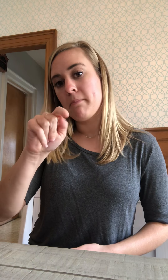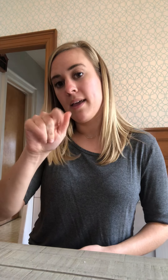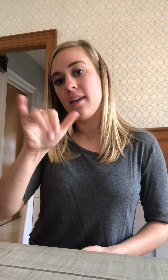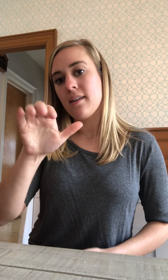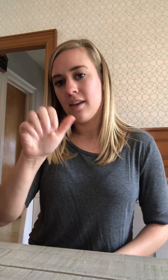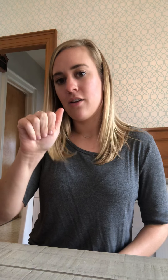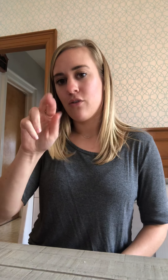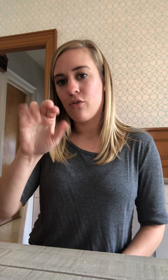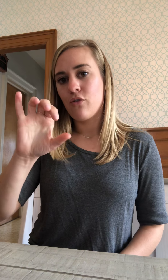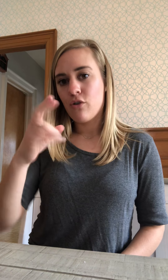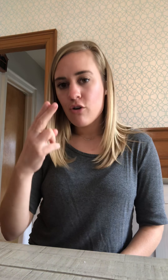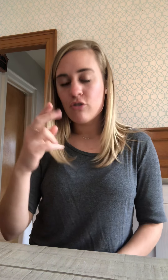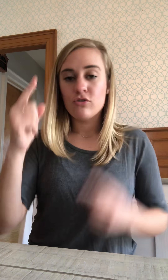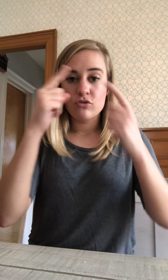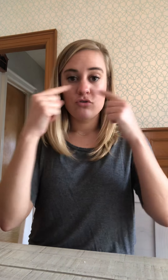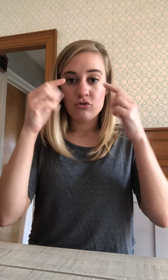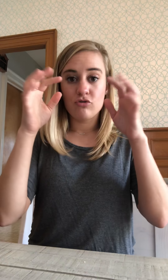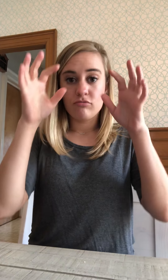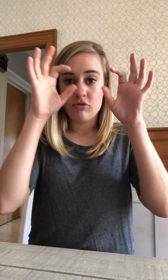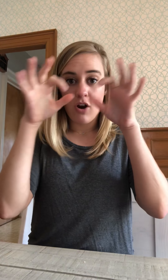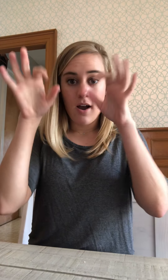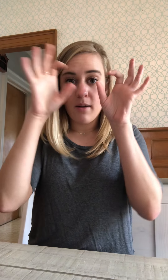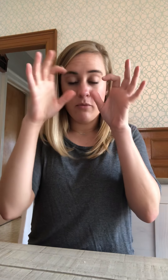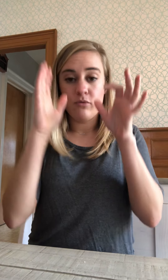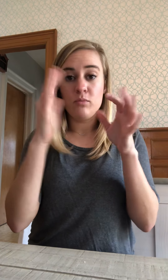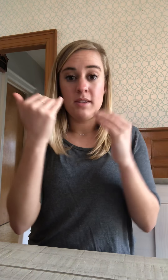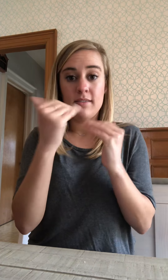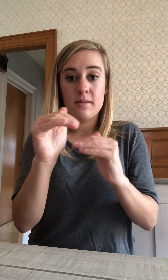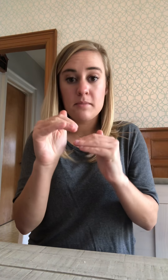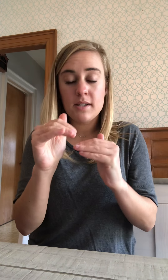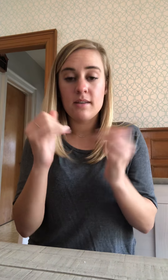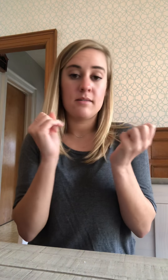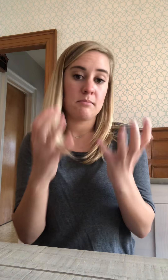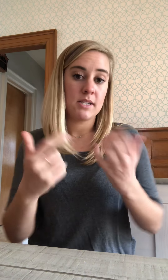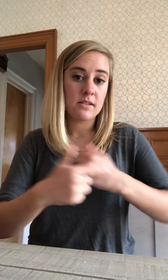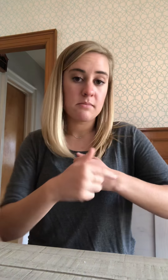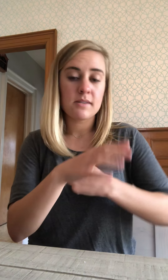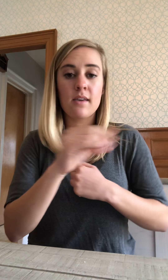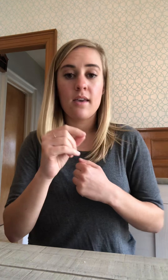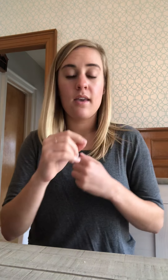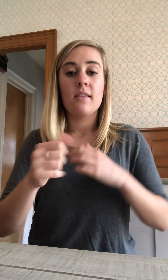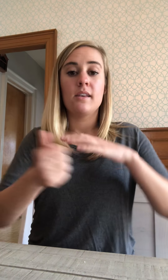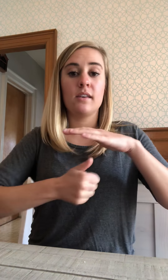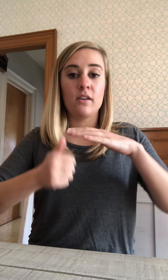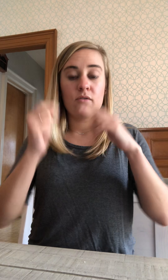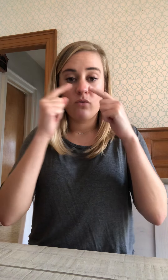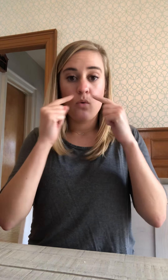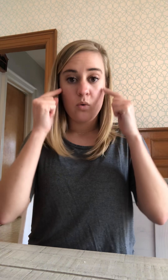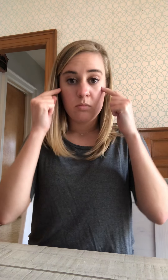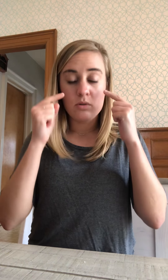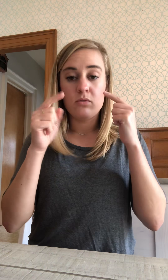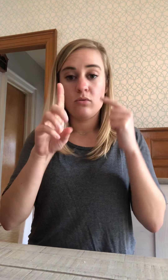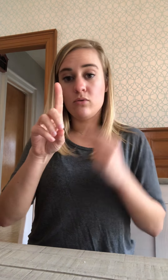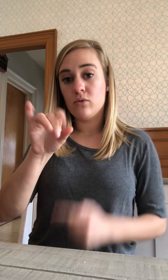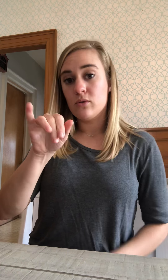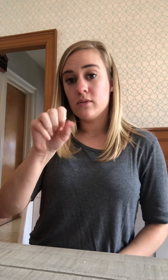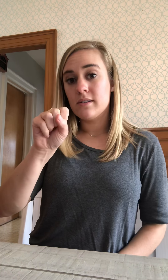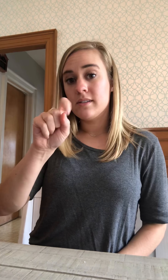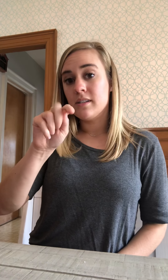be restricted in many cases, and the infraorbital distribution will be anesthetic or at